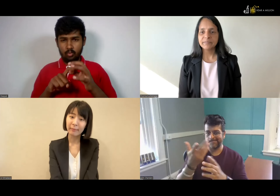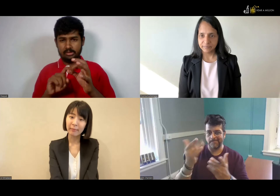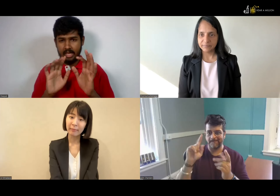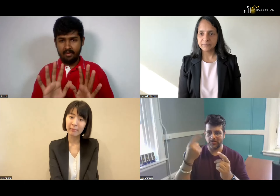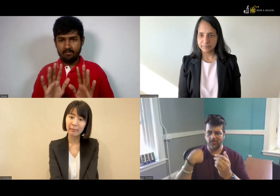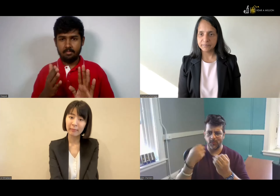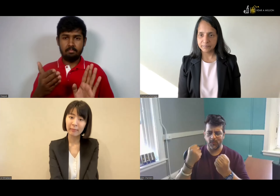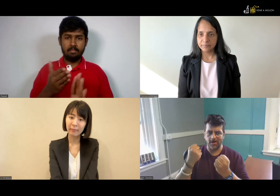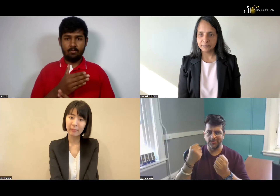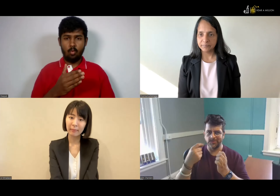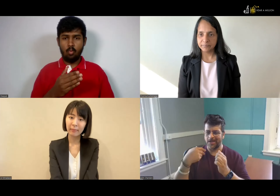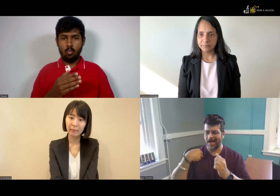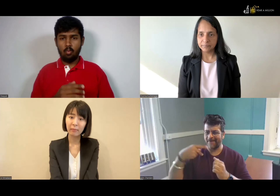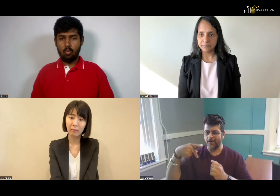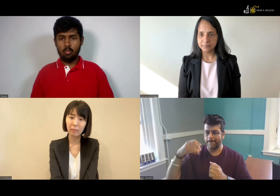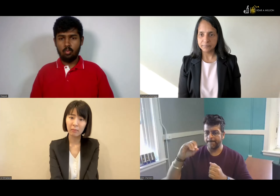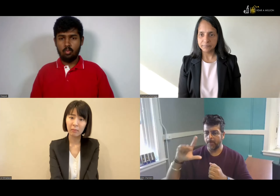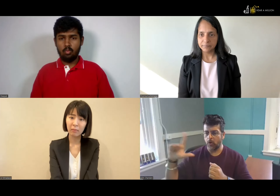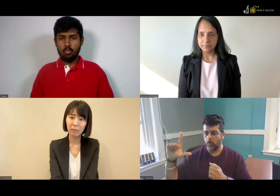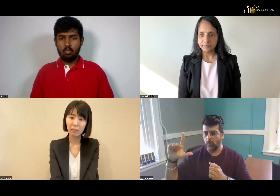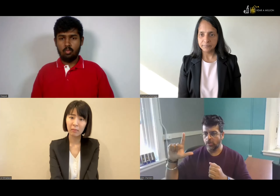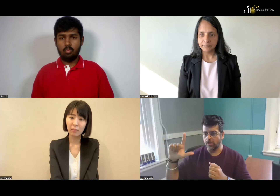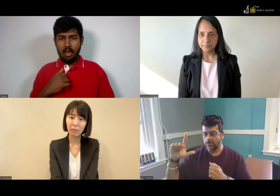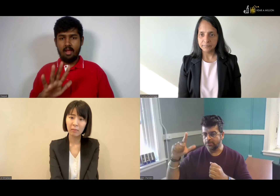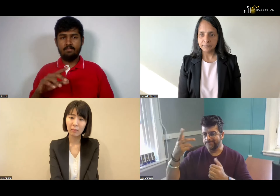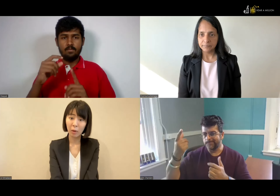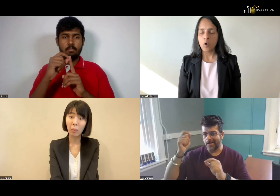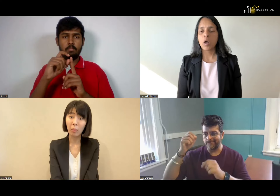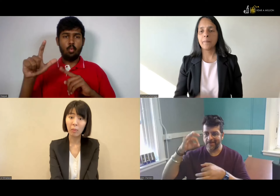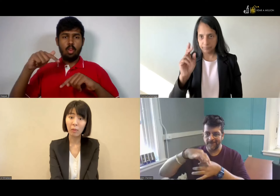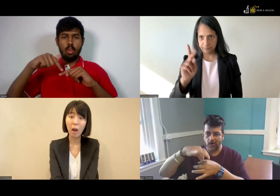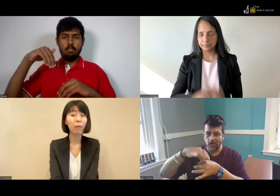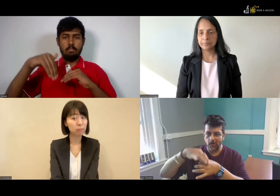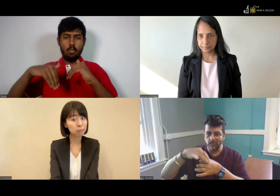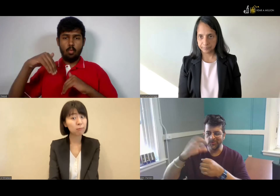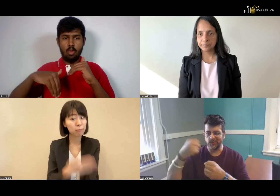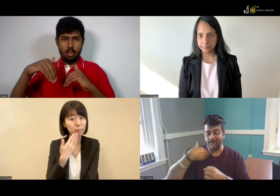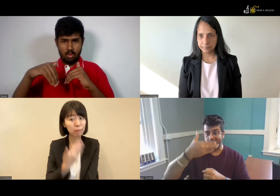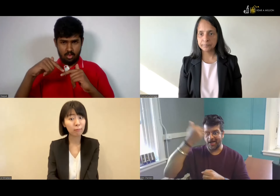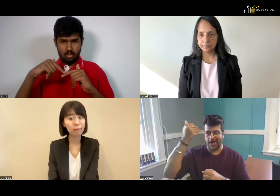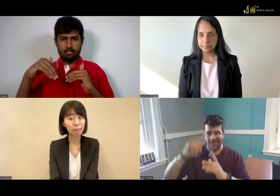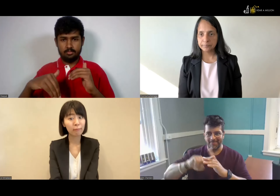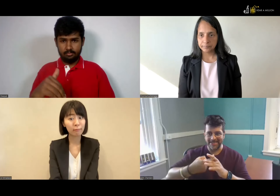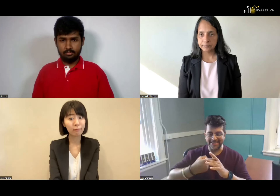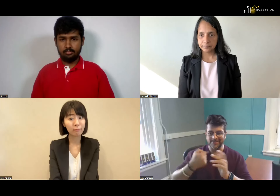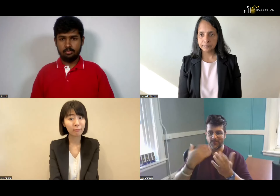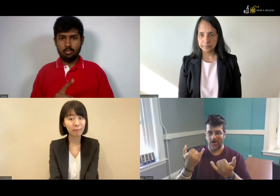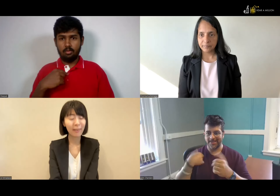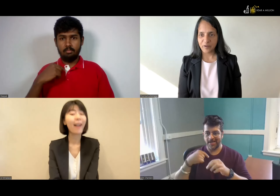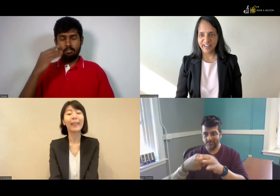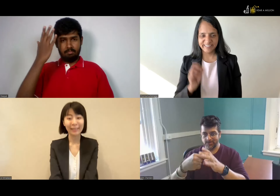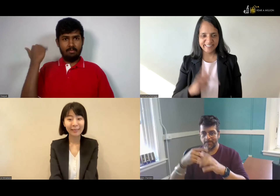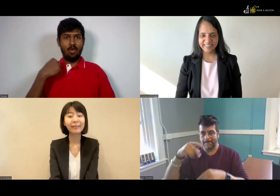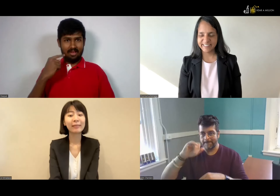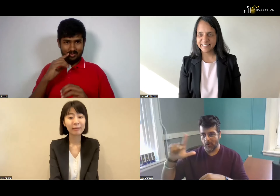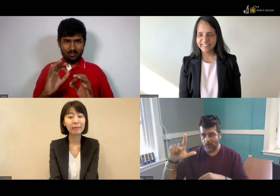question, but before that I would want to like have a poll. Let's take a question. I forgot